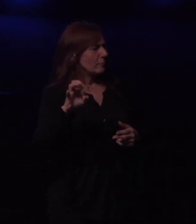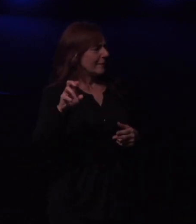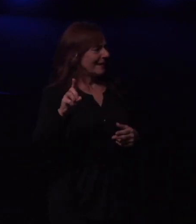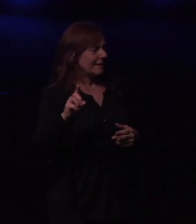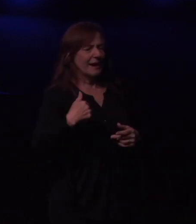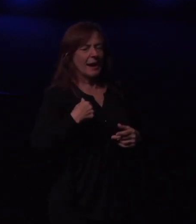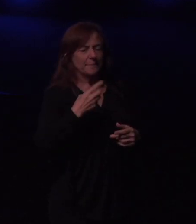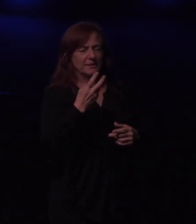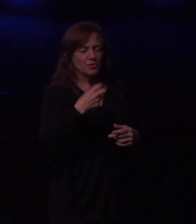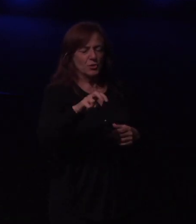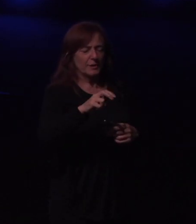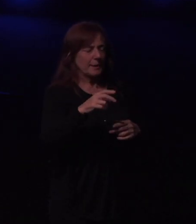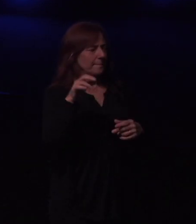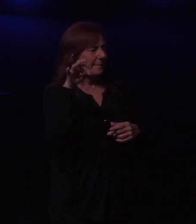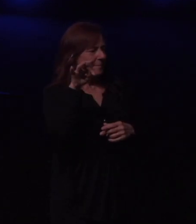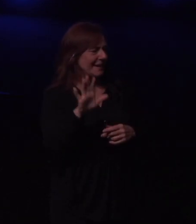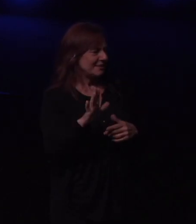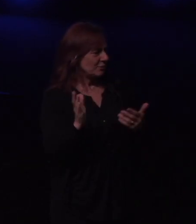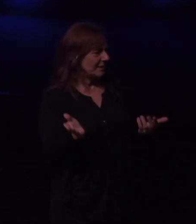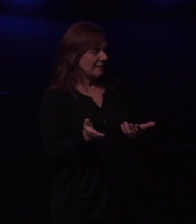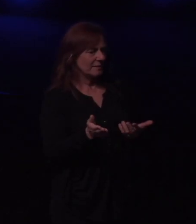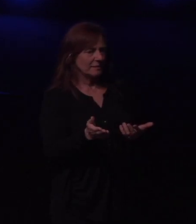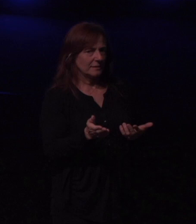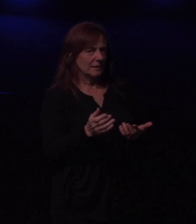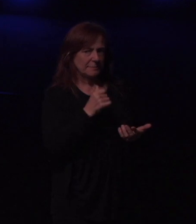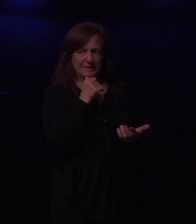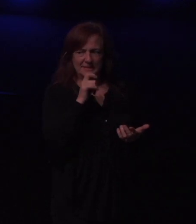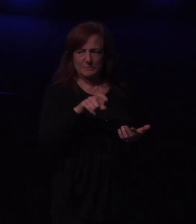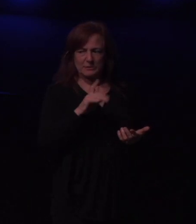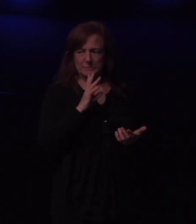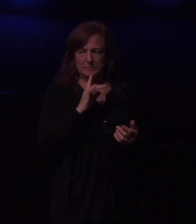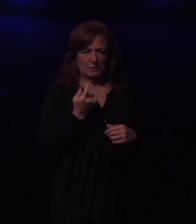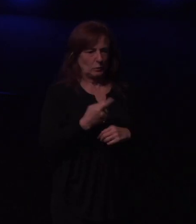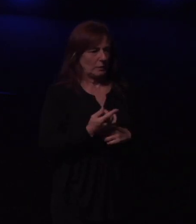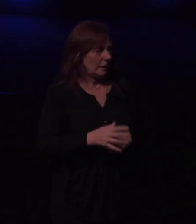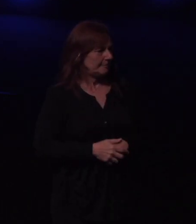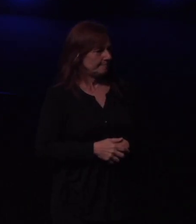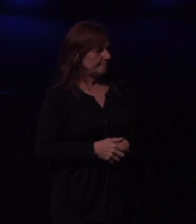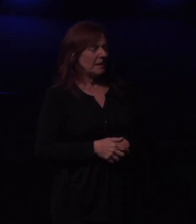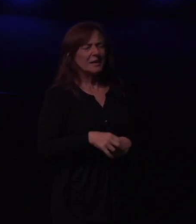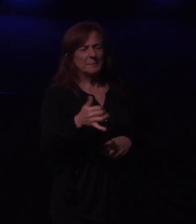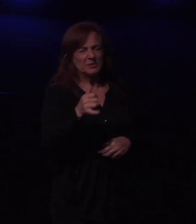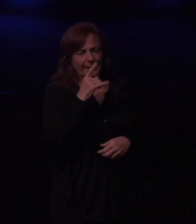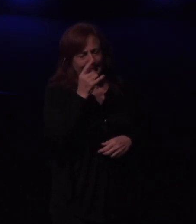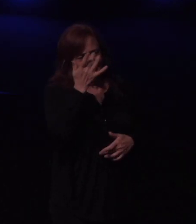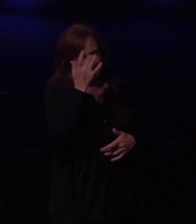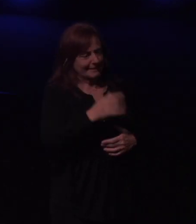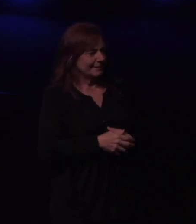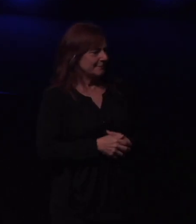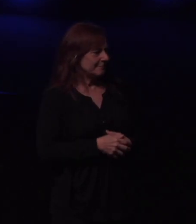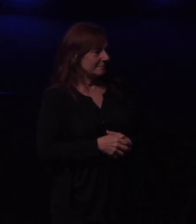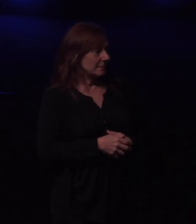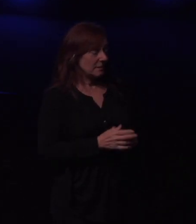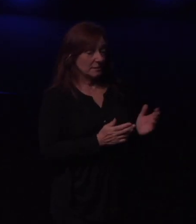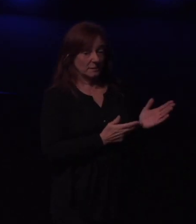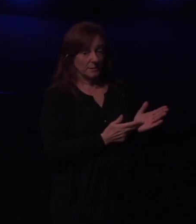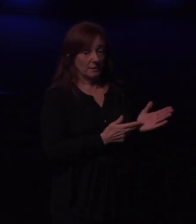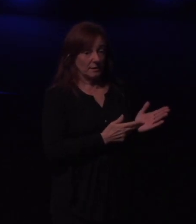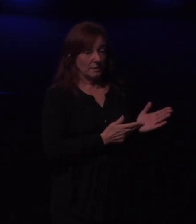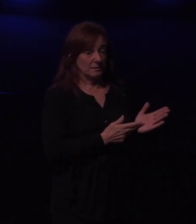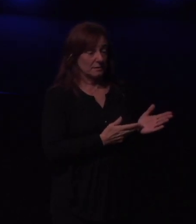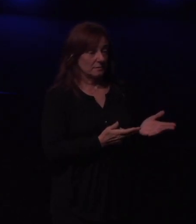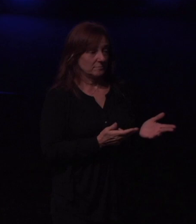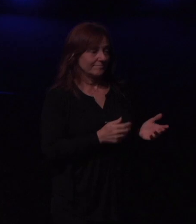the journey pastor here, and I'm not supposed to be speaking today. Our lead pastor, Jay, is sick, and to be really honest with you, it